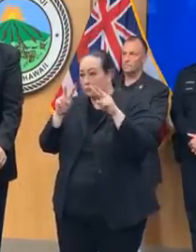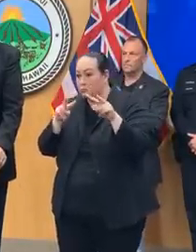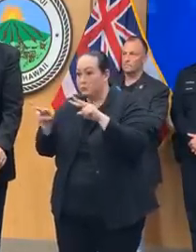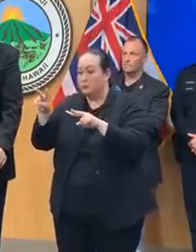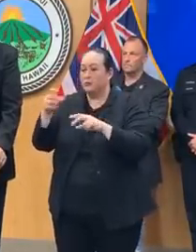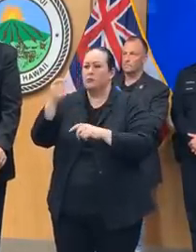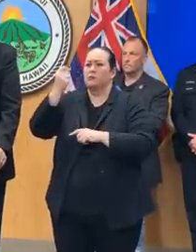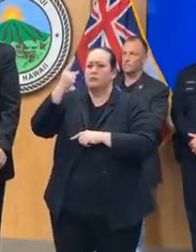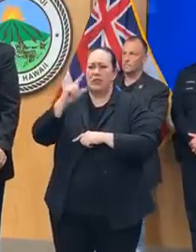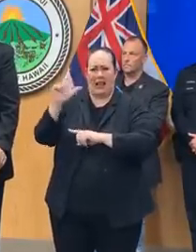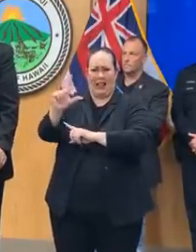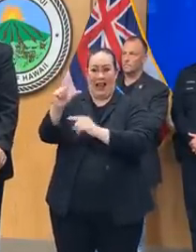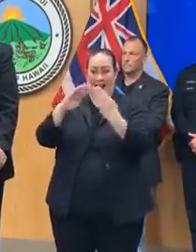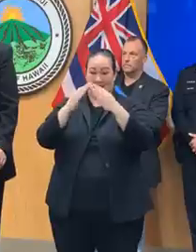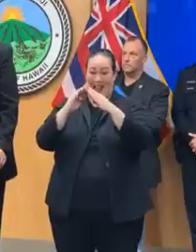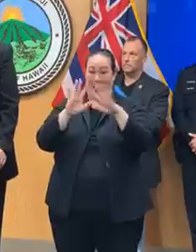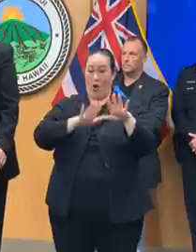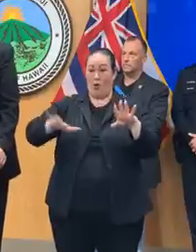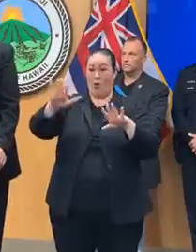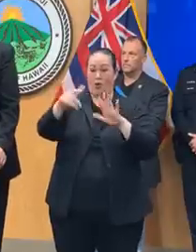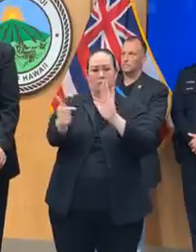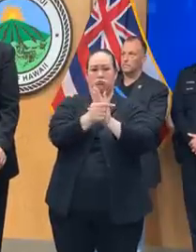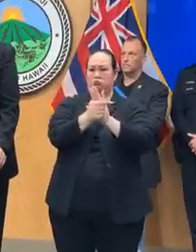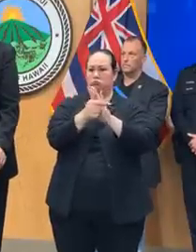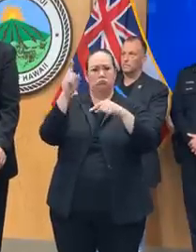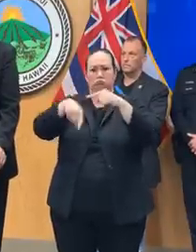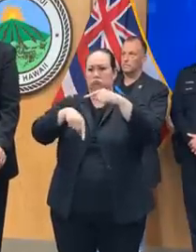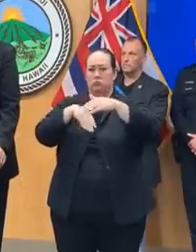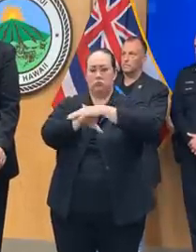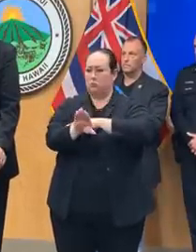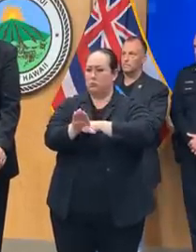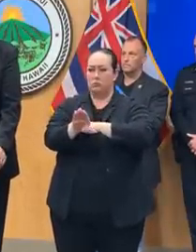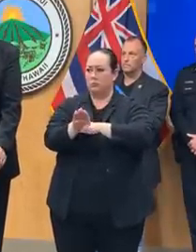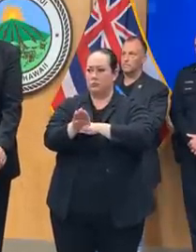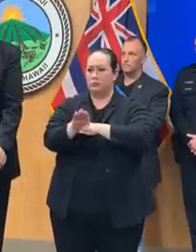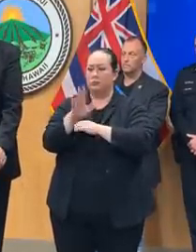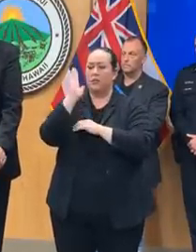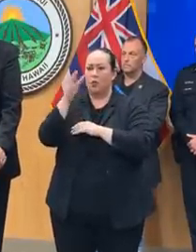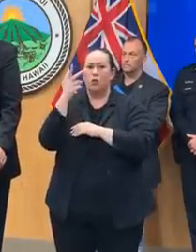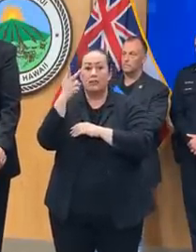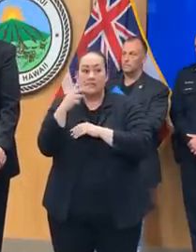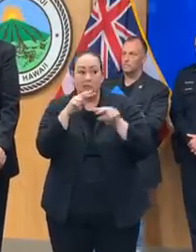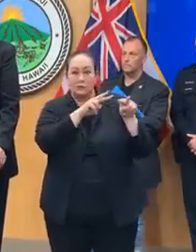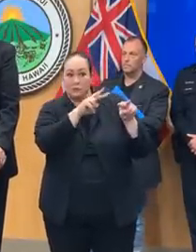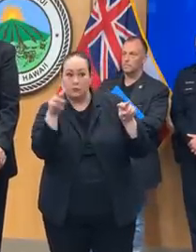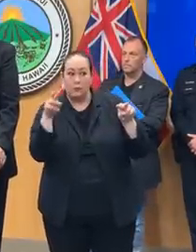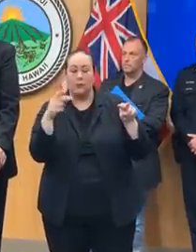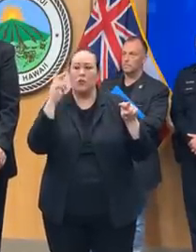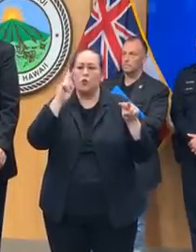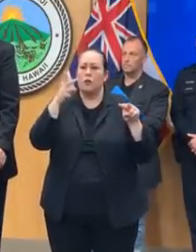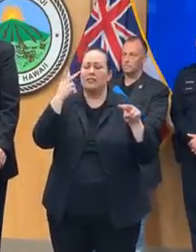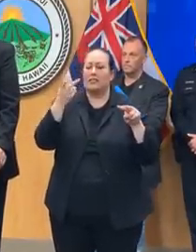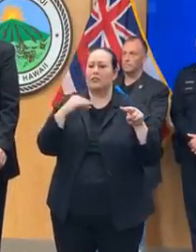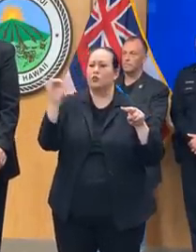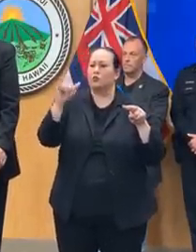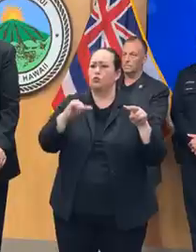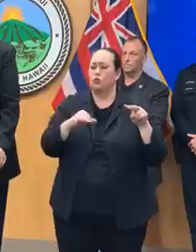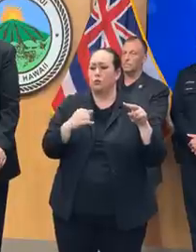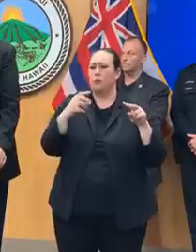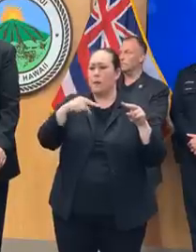Lahaina Town continues to be off limits, and you'll see that as you go out there. You'll also witness some of the dust screens that are